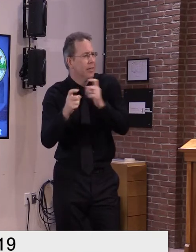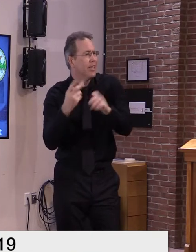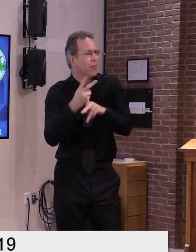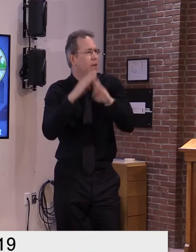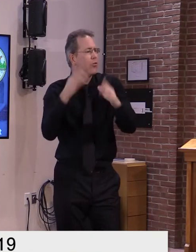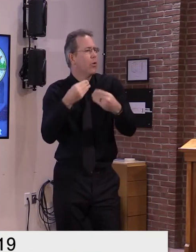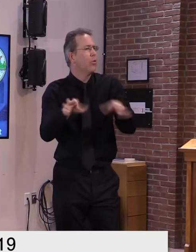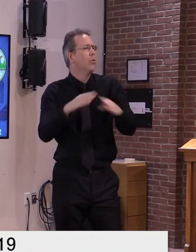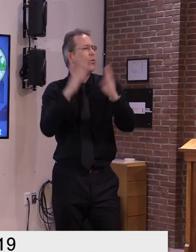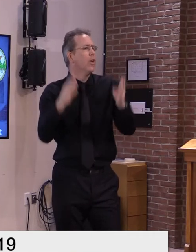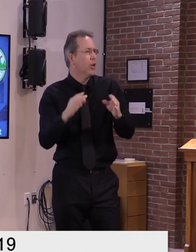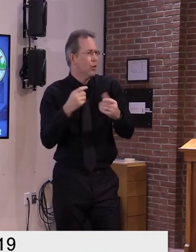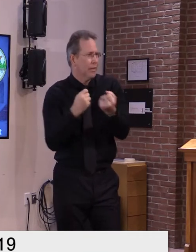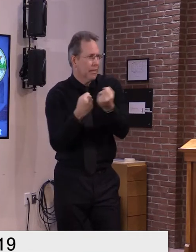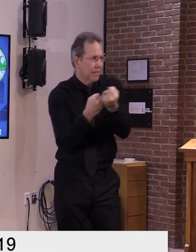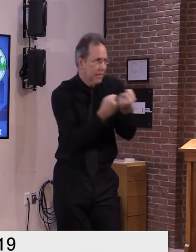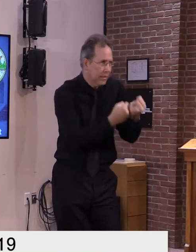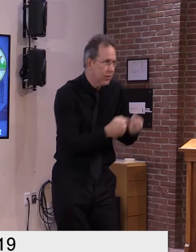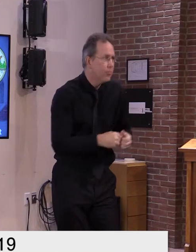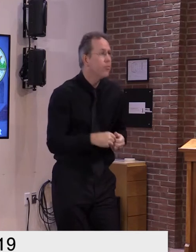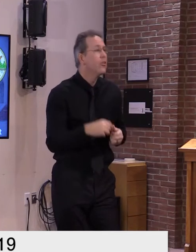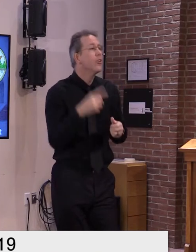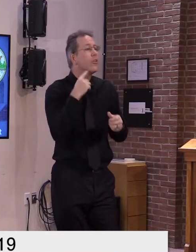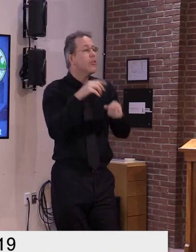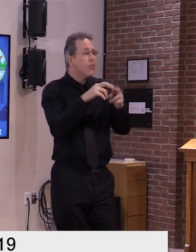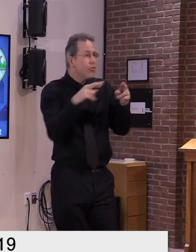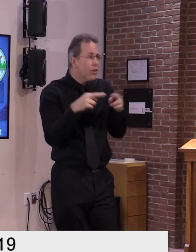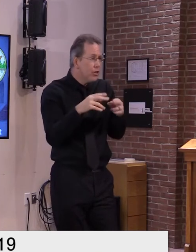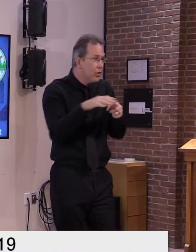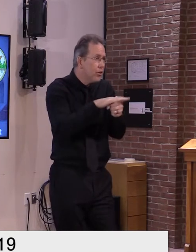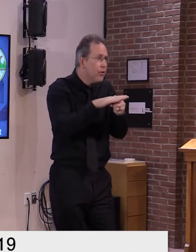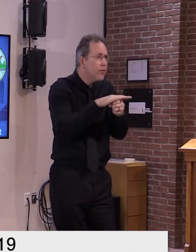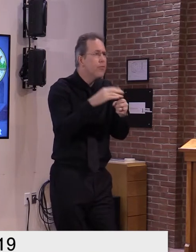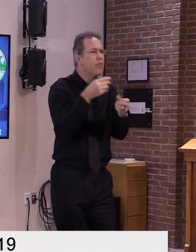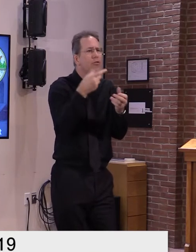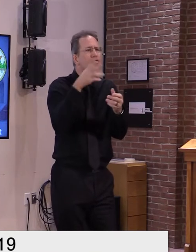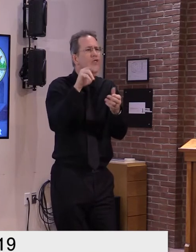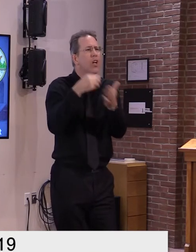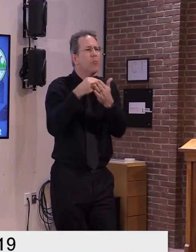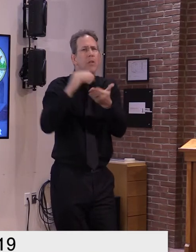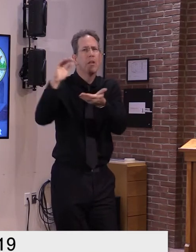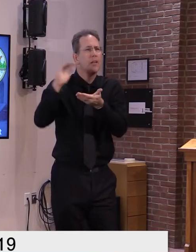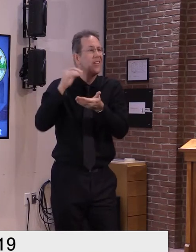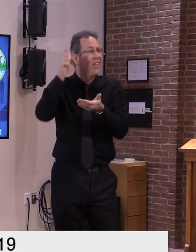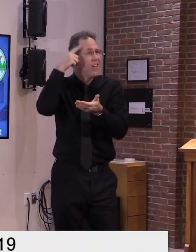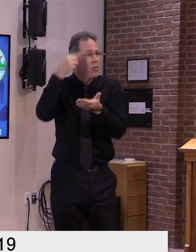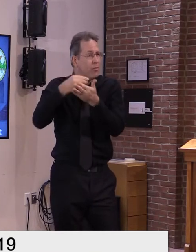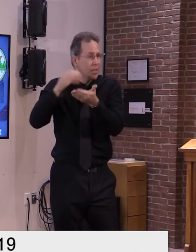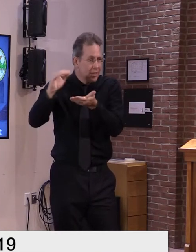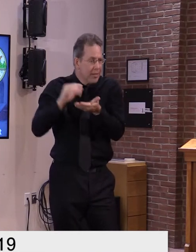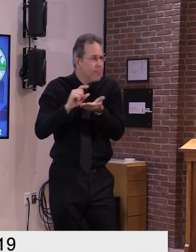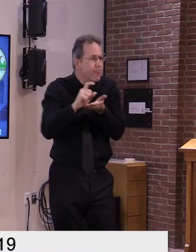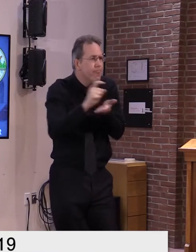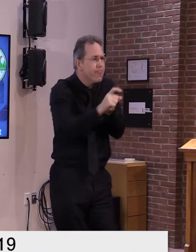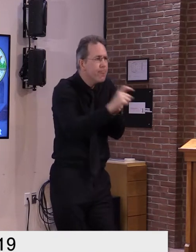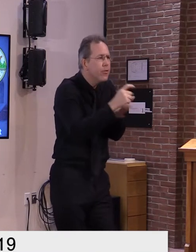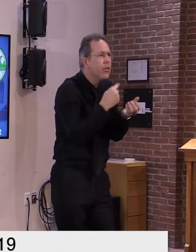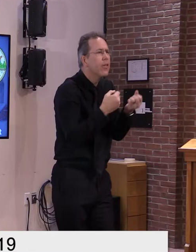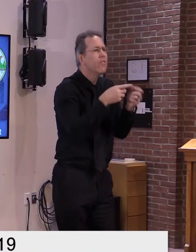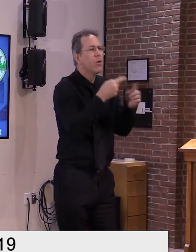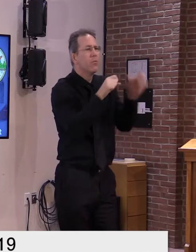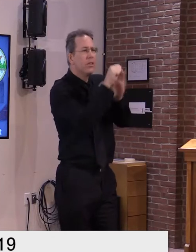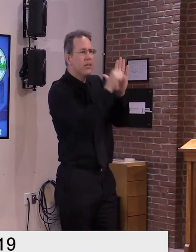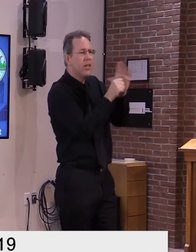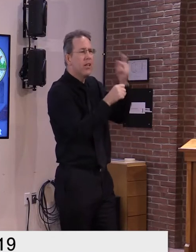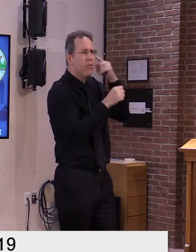grants, cross-state travel educational efforts, and ski safety grants to help our resorts open safely. It